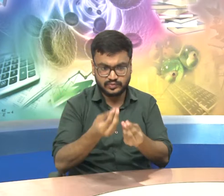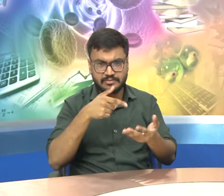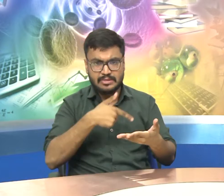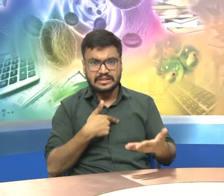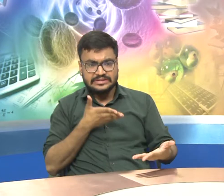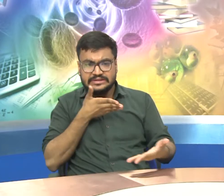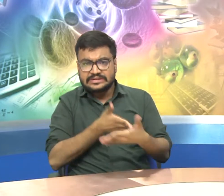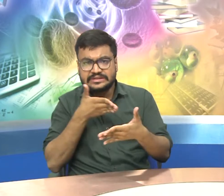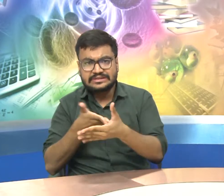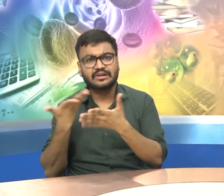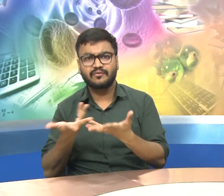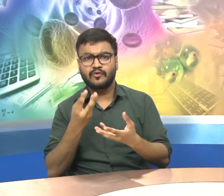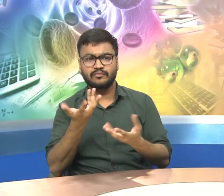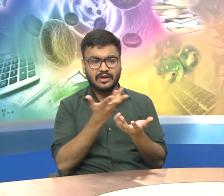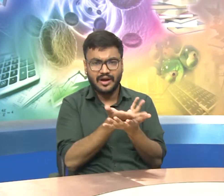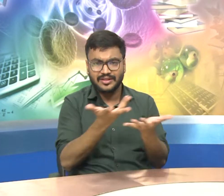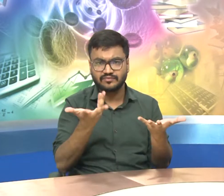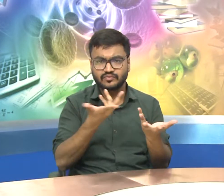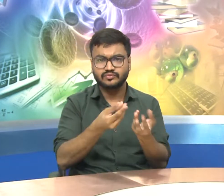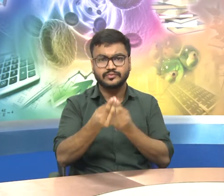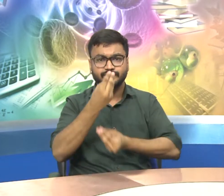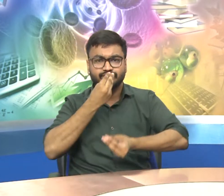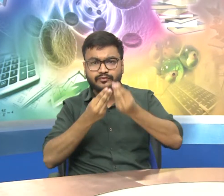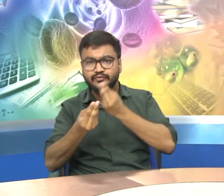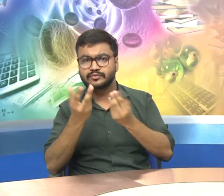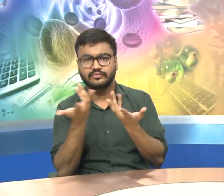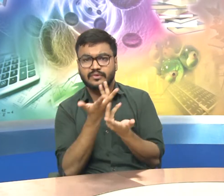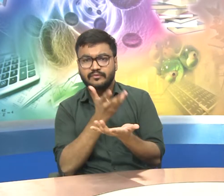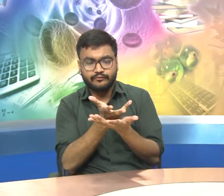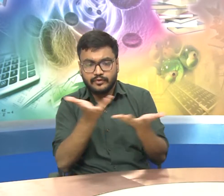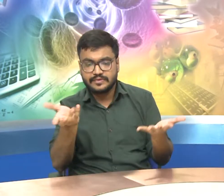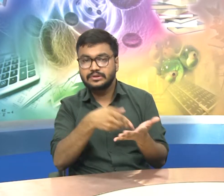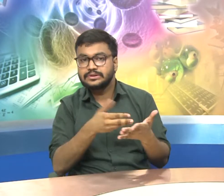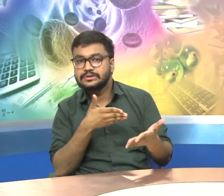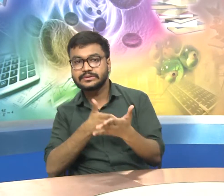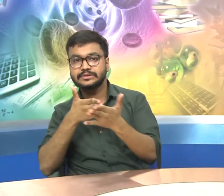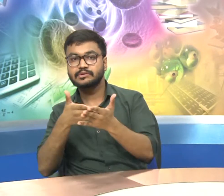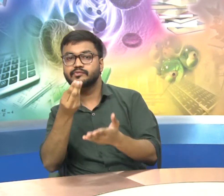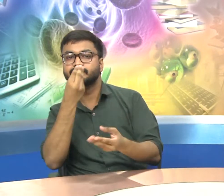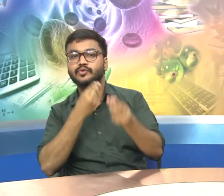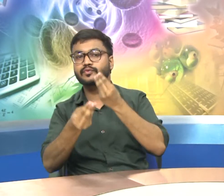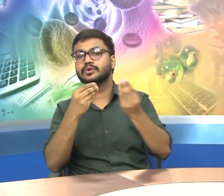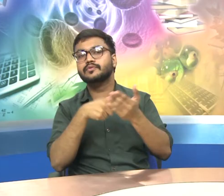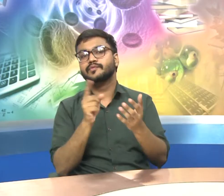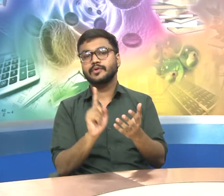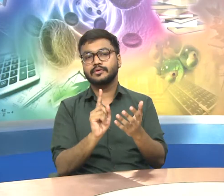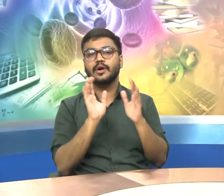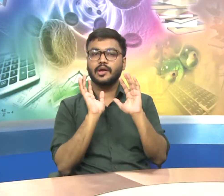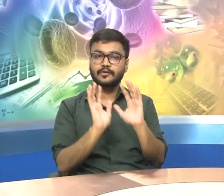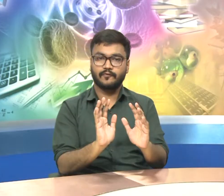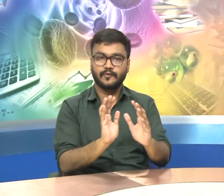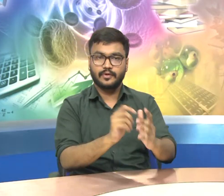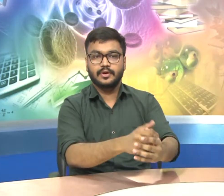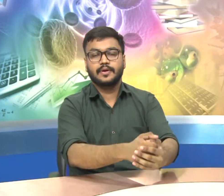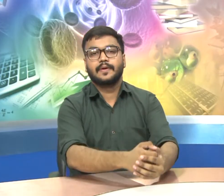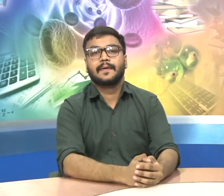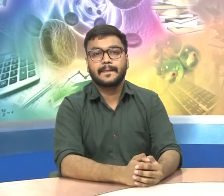Darwin's conclusions: organisms face a struggle for survival because of